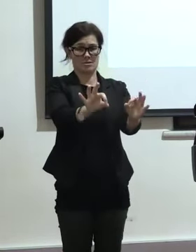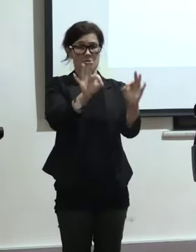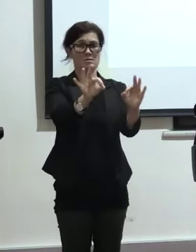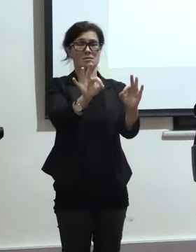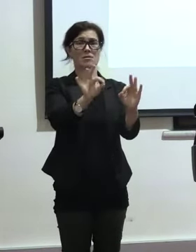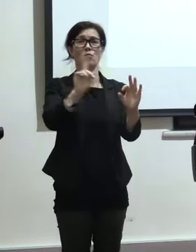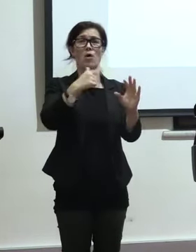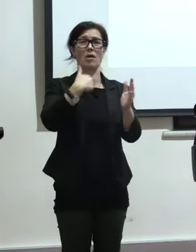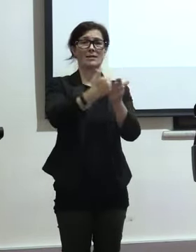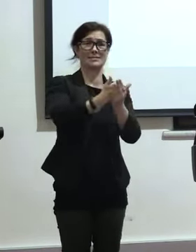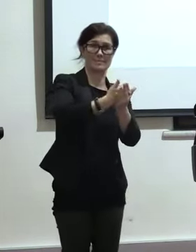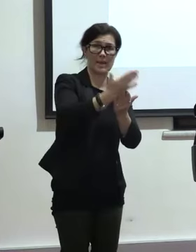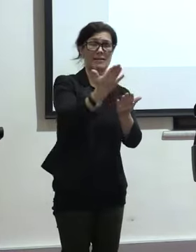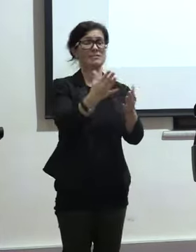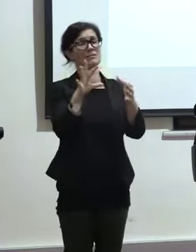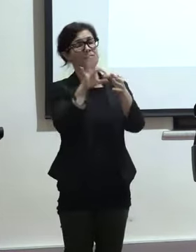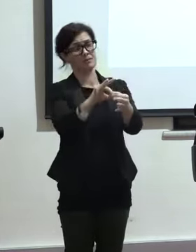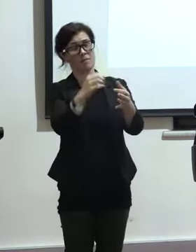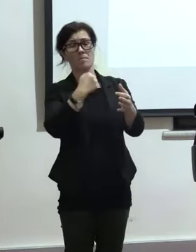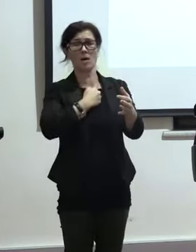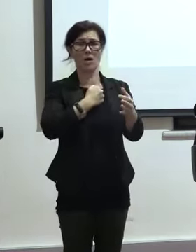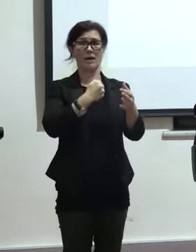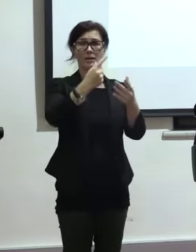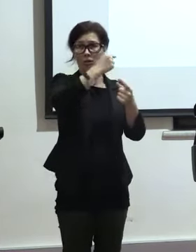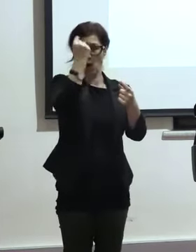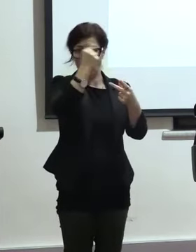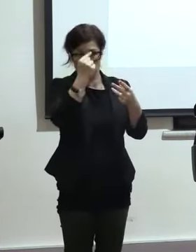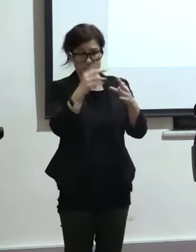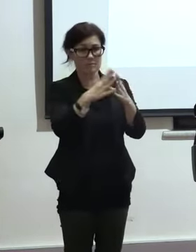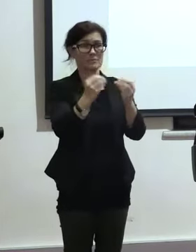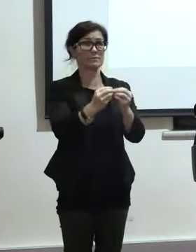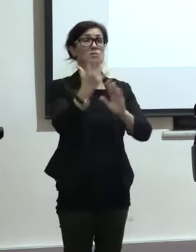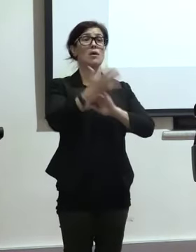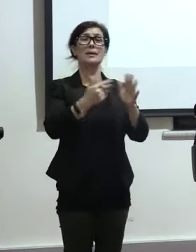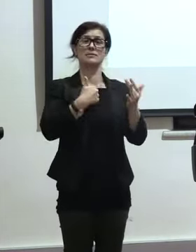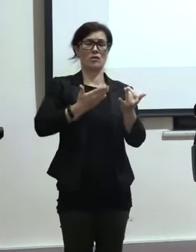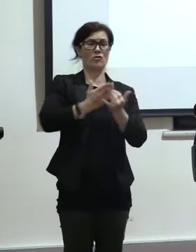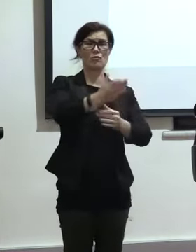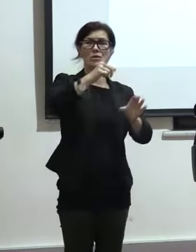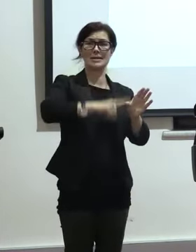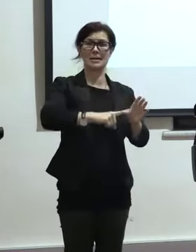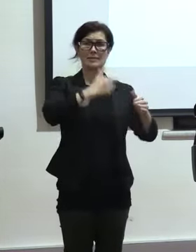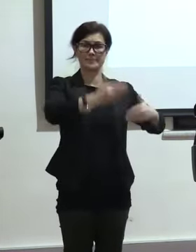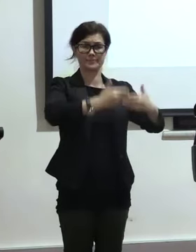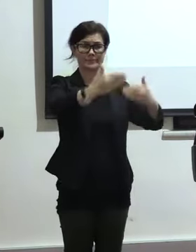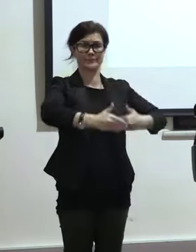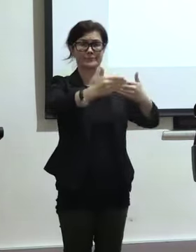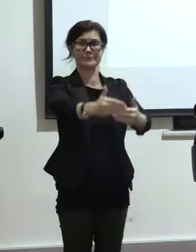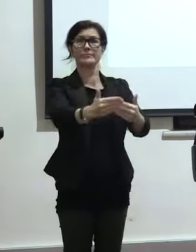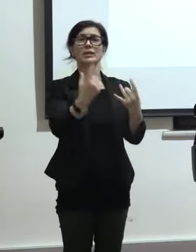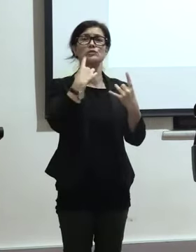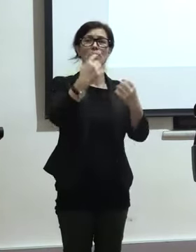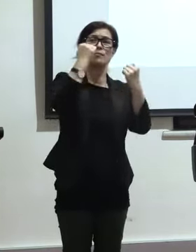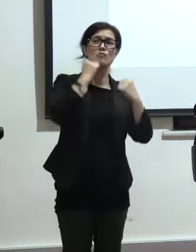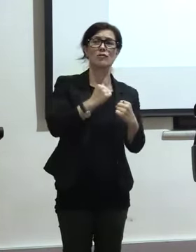plan, blah, blah, blah. And then that means that you're acquitting your funding as you go along, because you're only claiming for what you've already got evidence of what